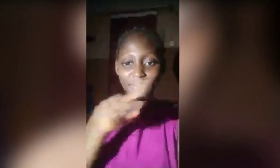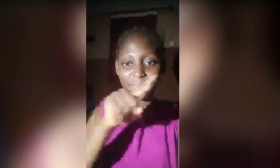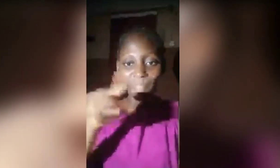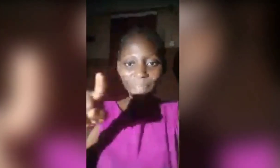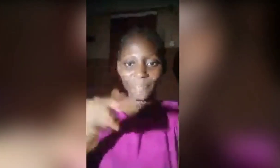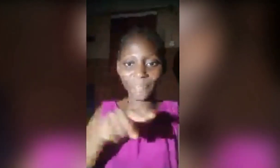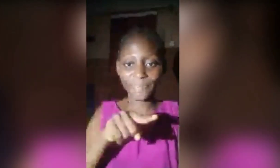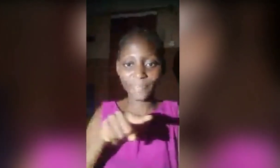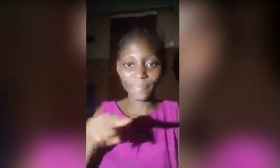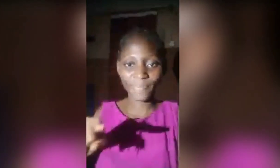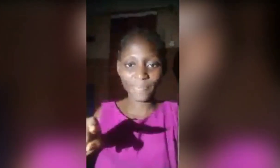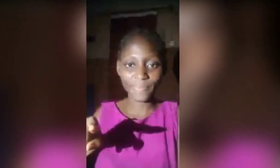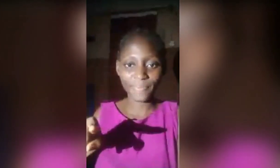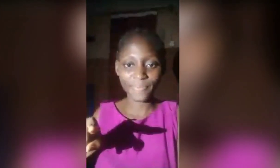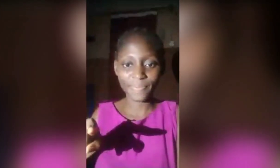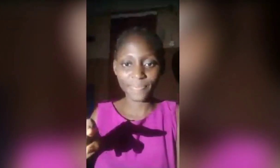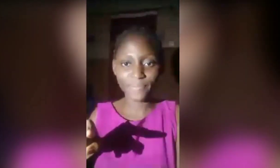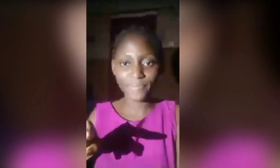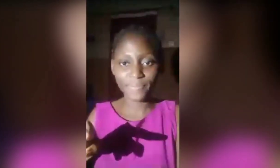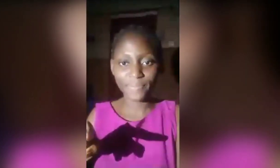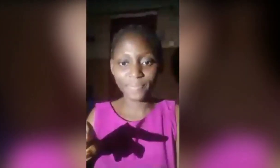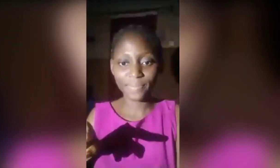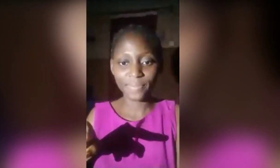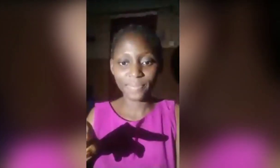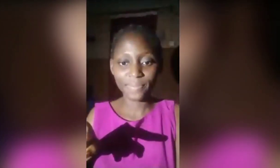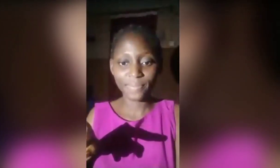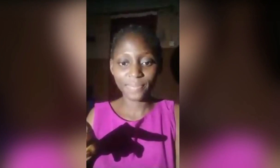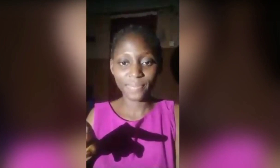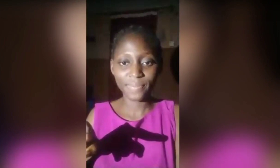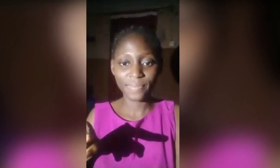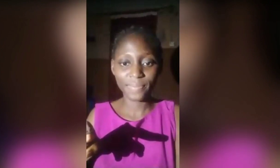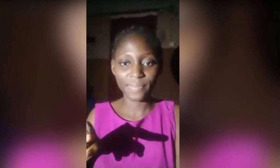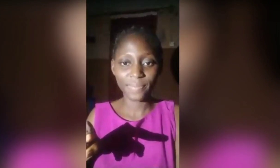Can we have your letter Z now? Okay, perfect. Perfect. Nice.